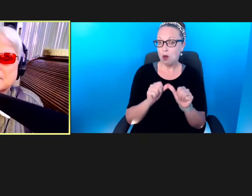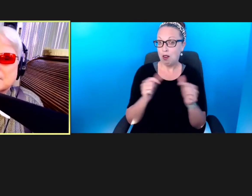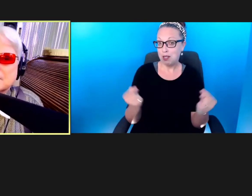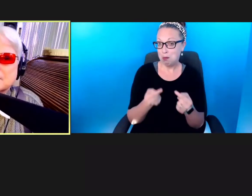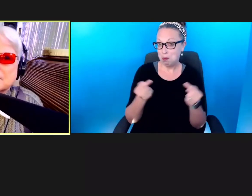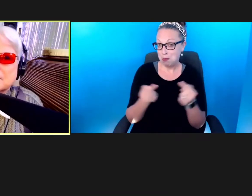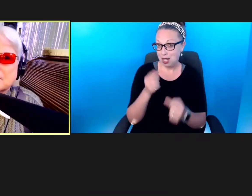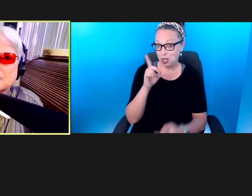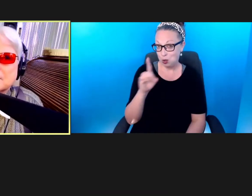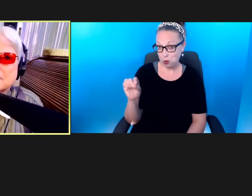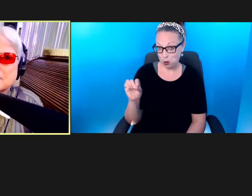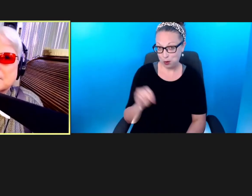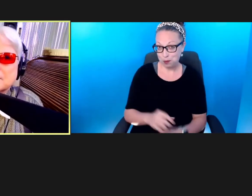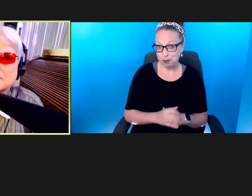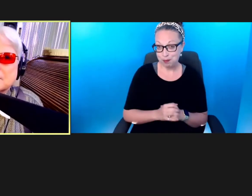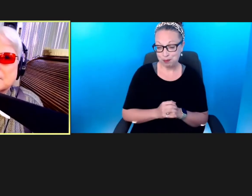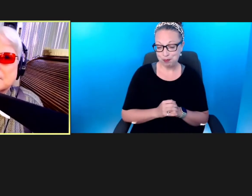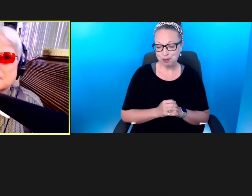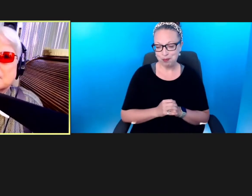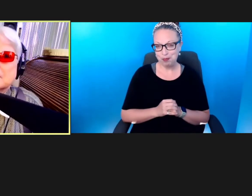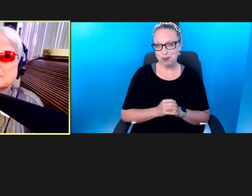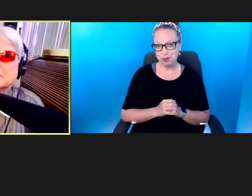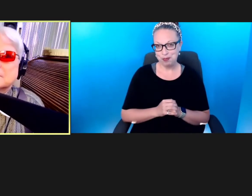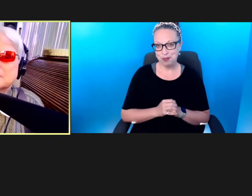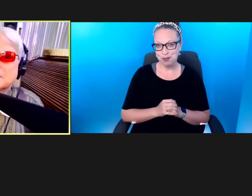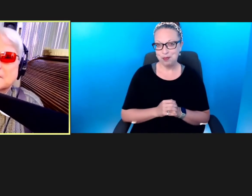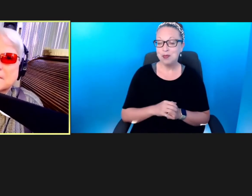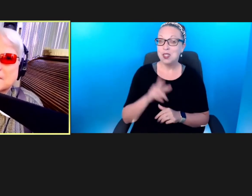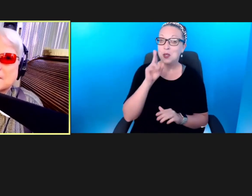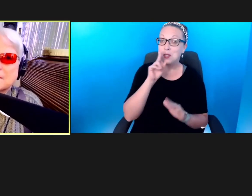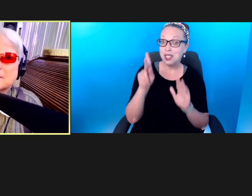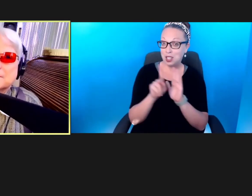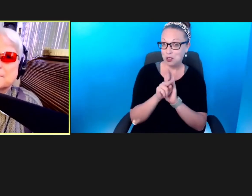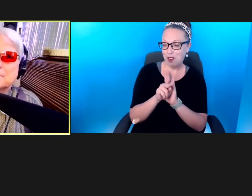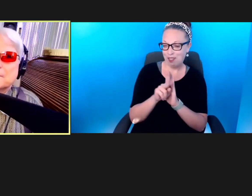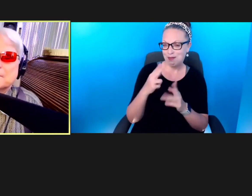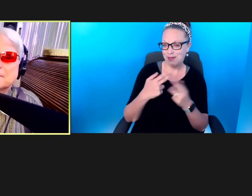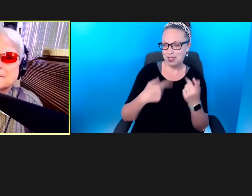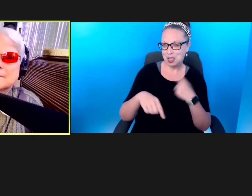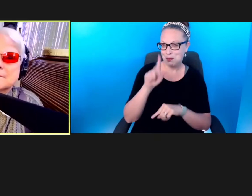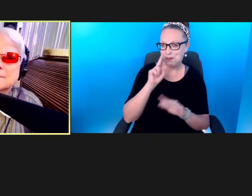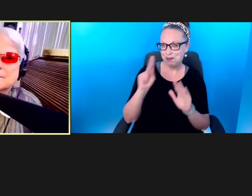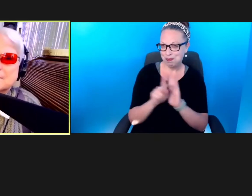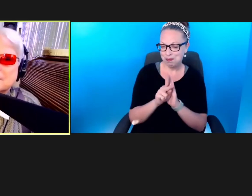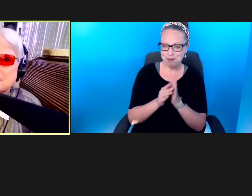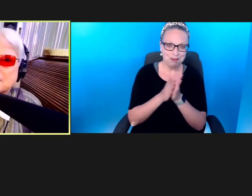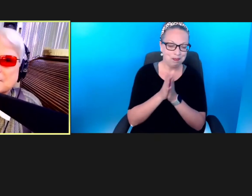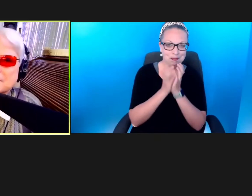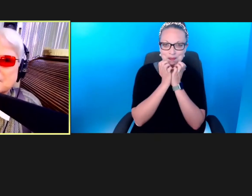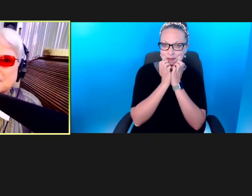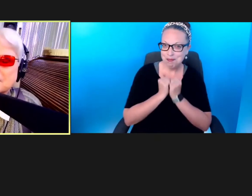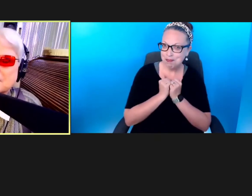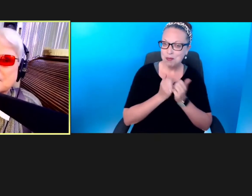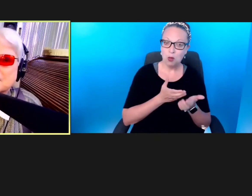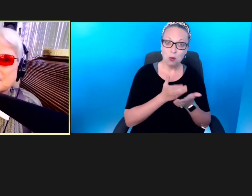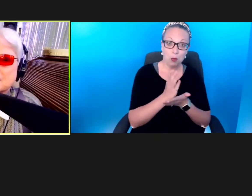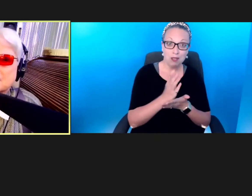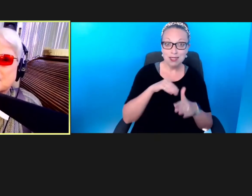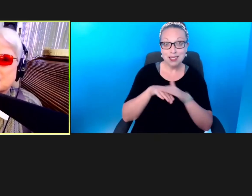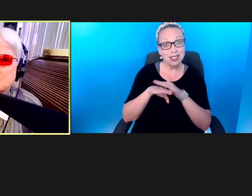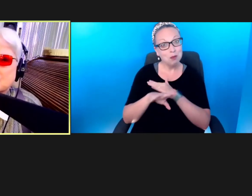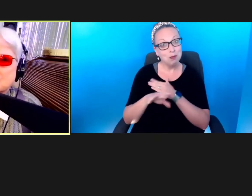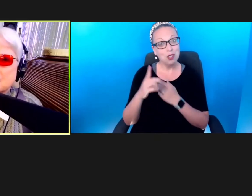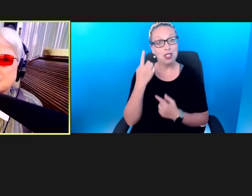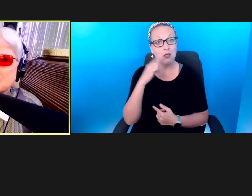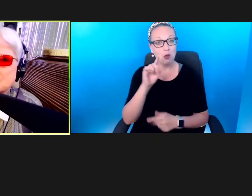pain disorder herself. So Kira is passionate about the rights and accessibility for people of